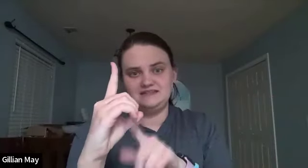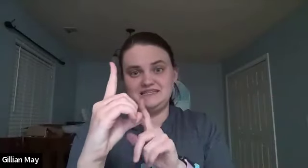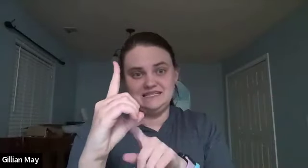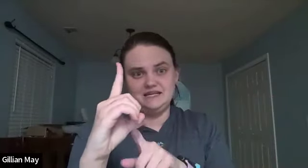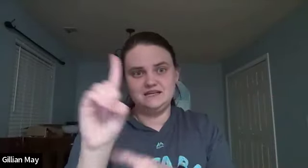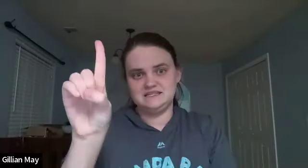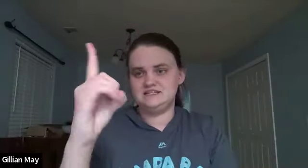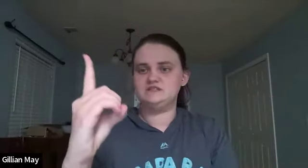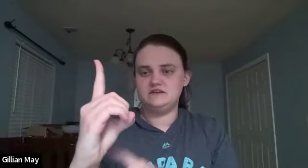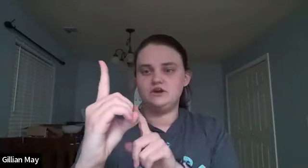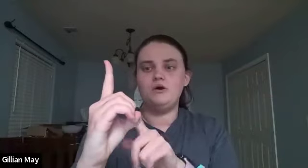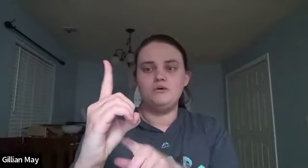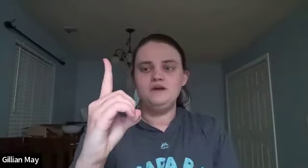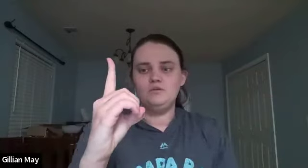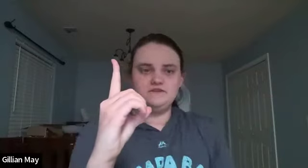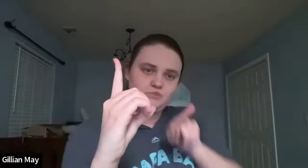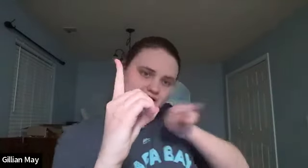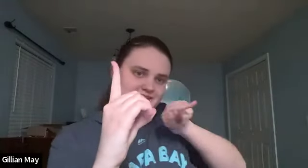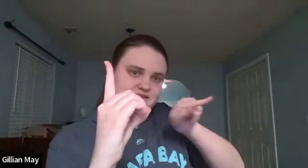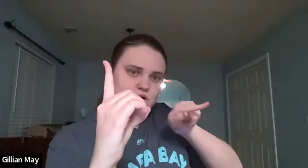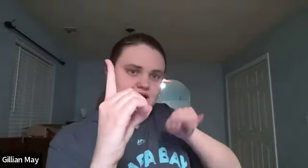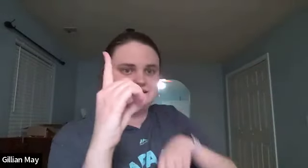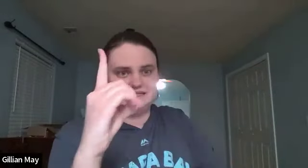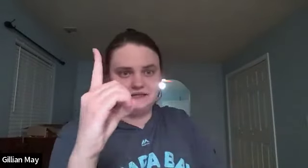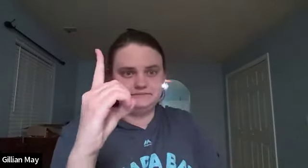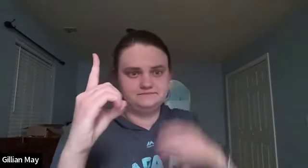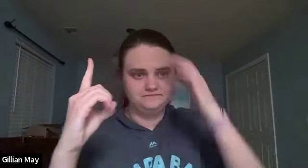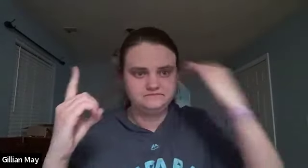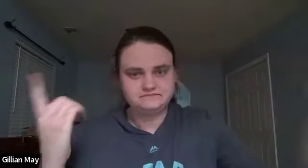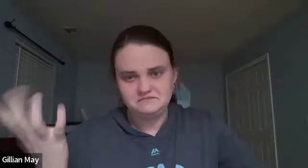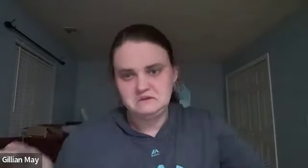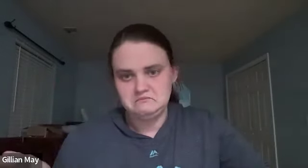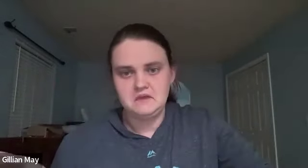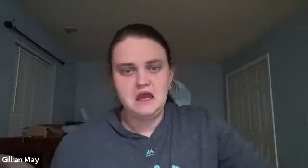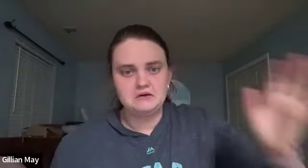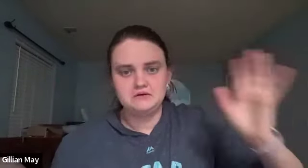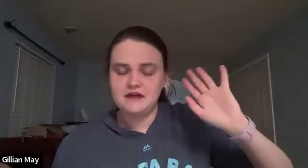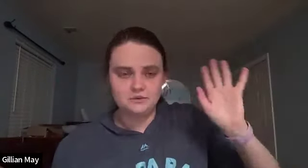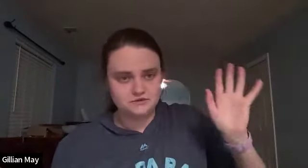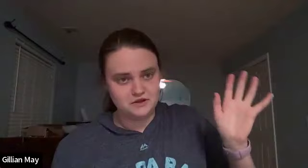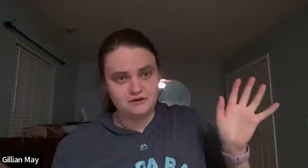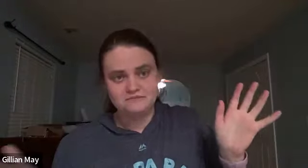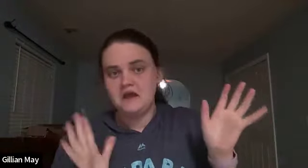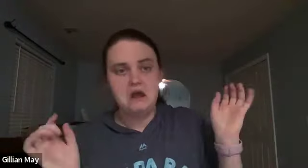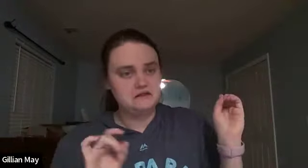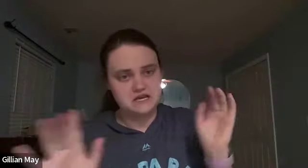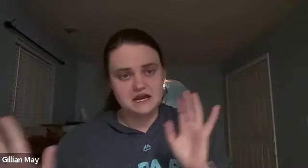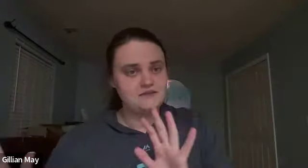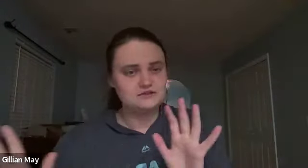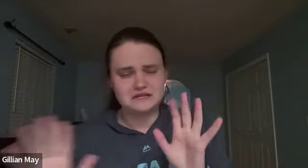a D, is because they'll see it and they go, oh, well, if it's pointing this way, it's a D. I don't know if that helps with y'all. I like to kind of add those like kind